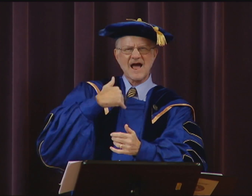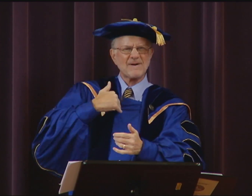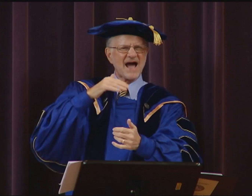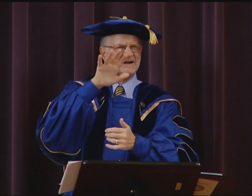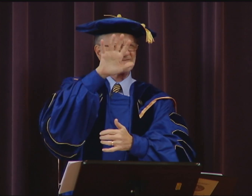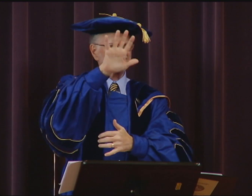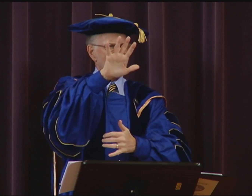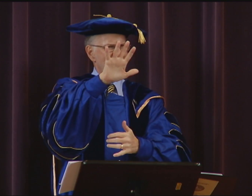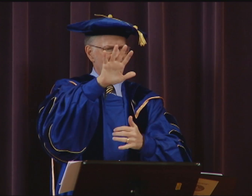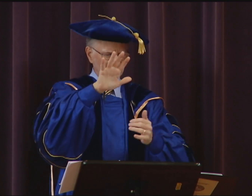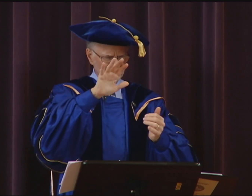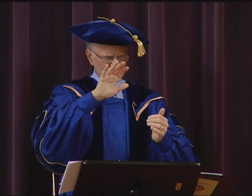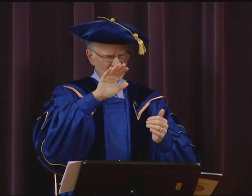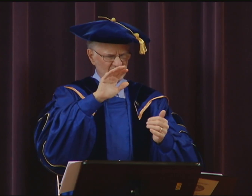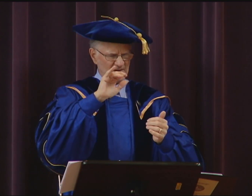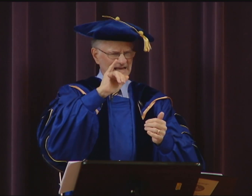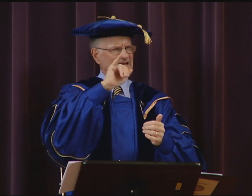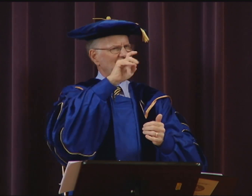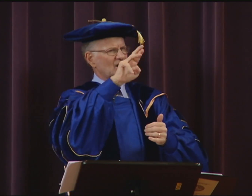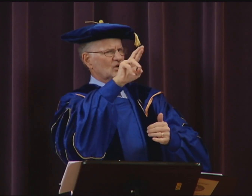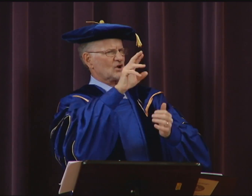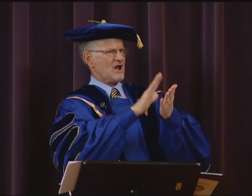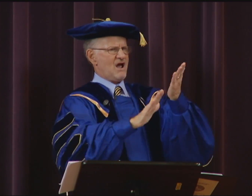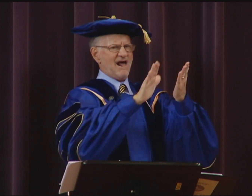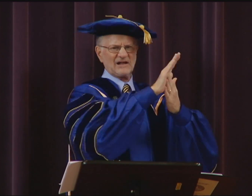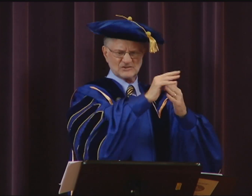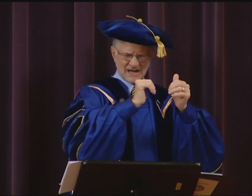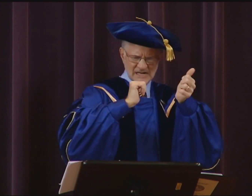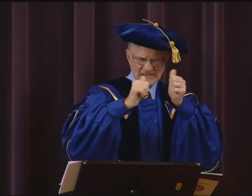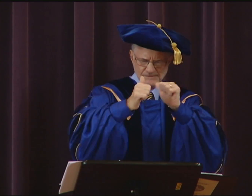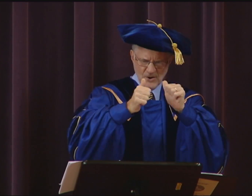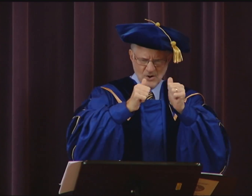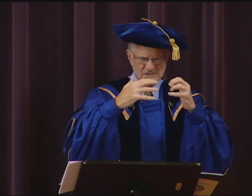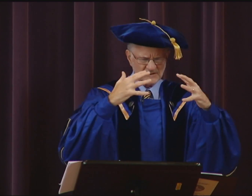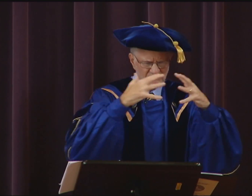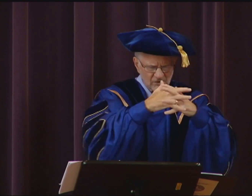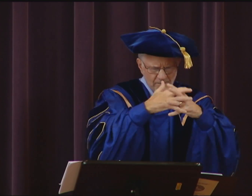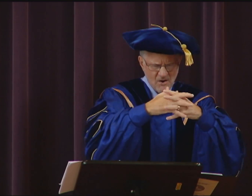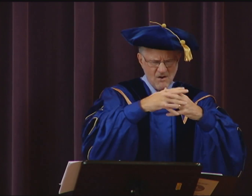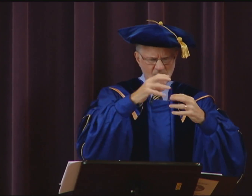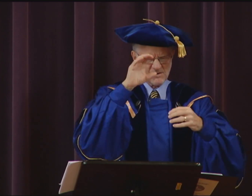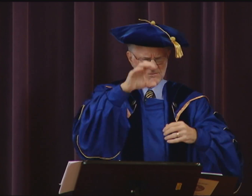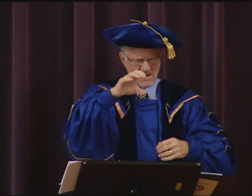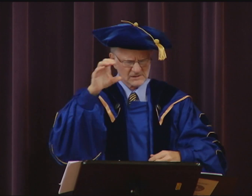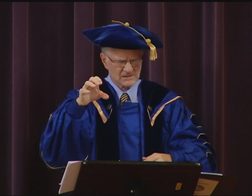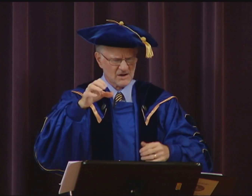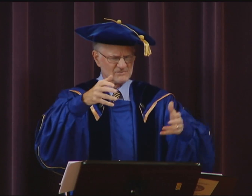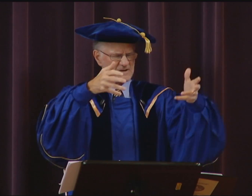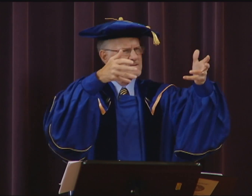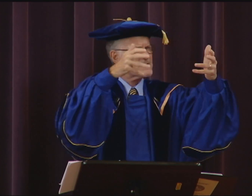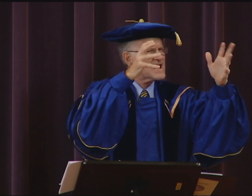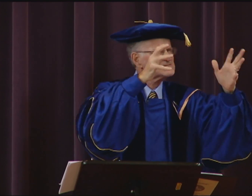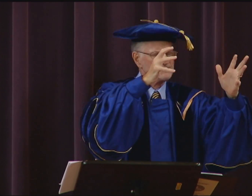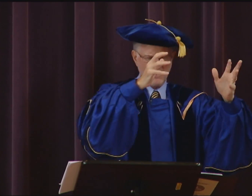1952, at that time, there were 5 inter-college sports teams: football, cross